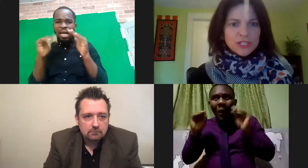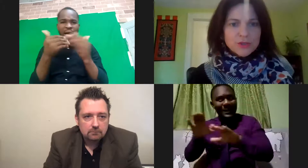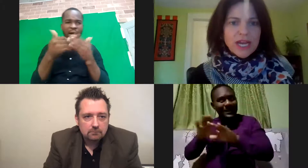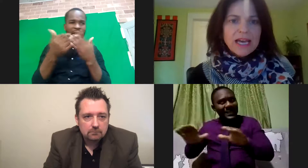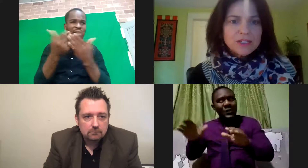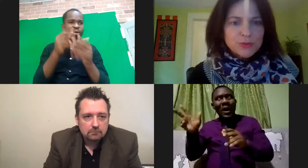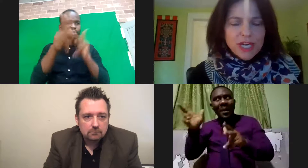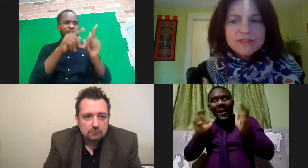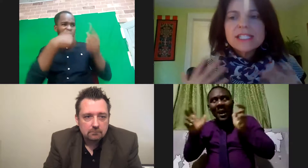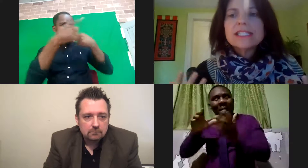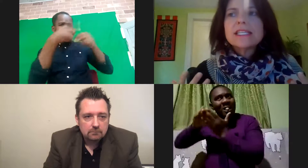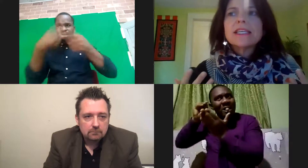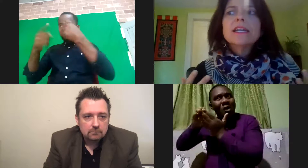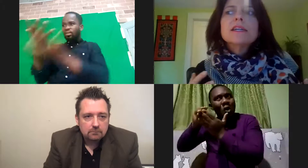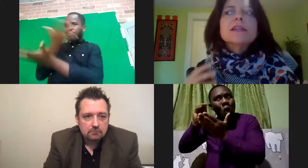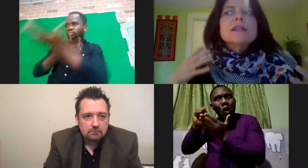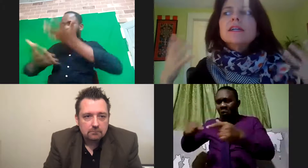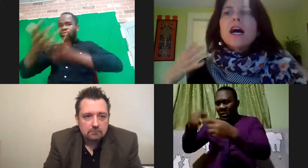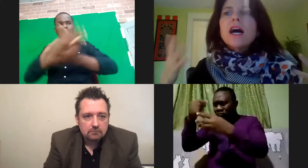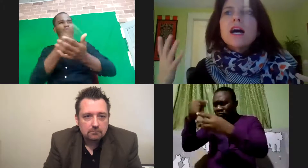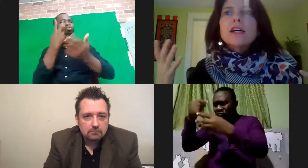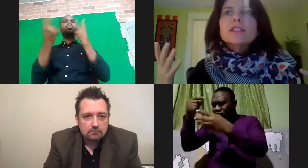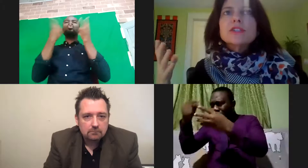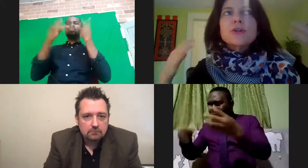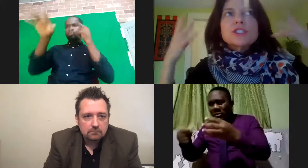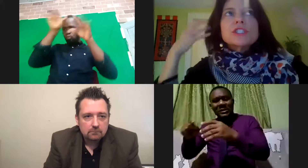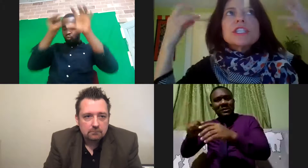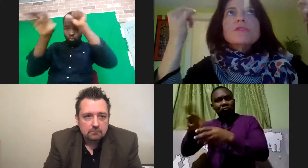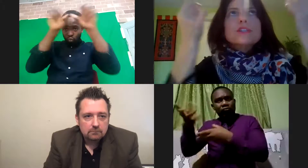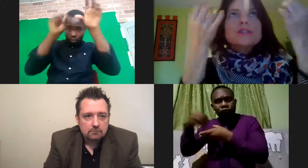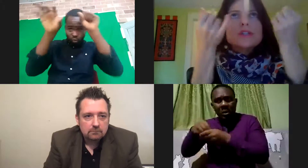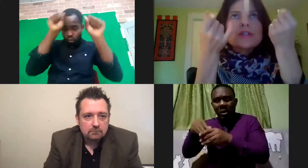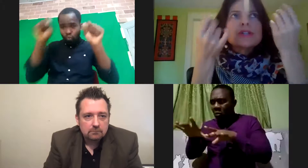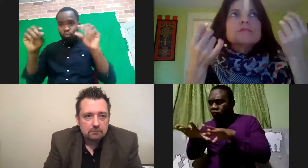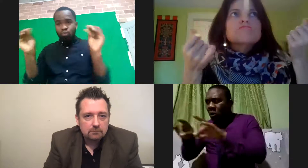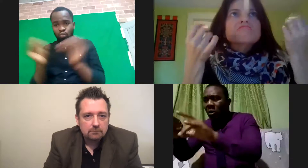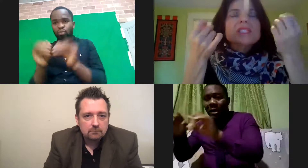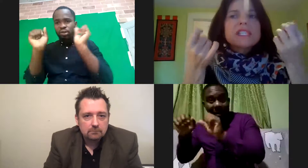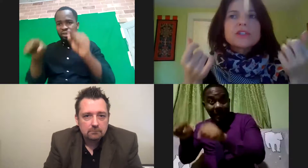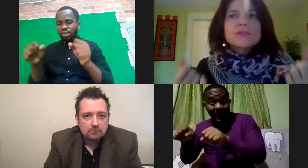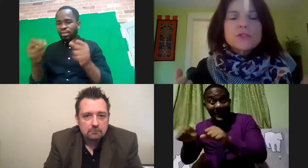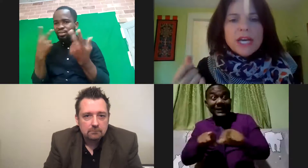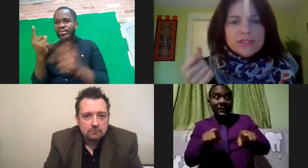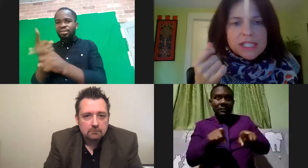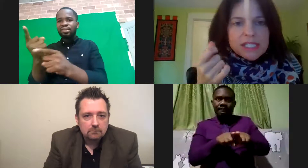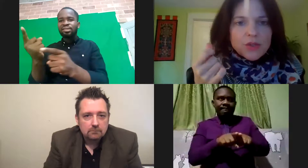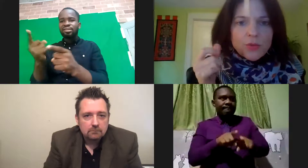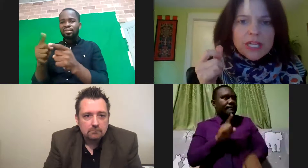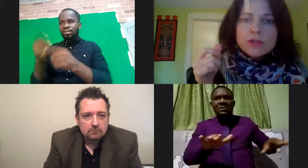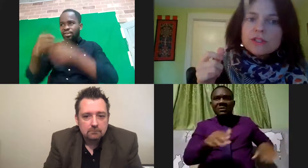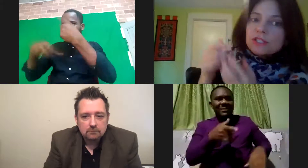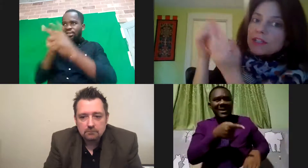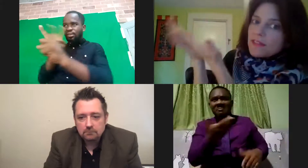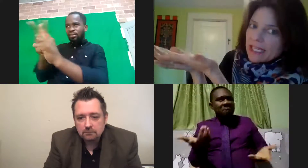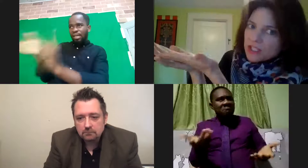people interact. You have to see, you know, just to even learn signals, you have to see the way